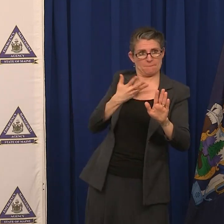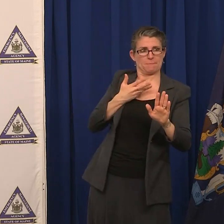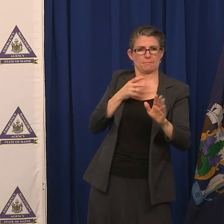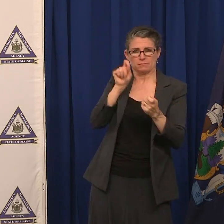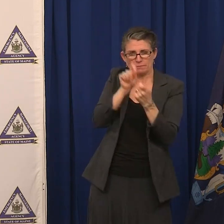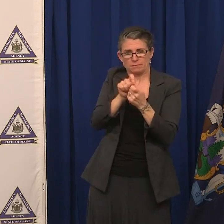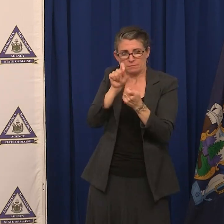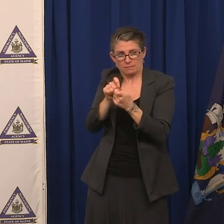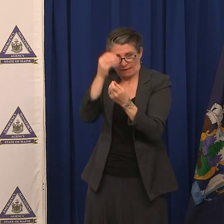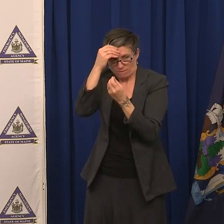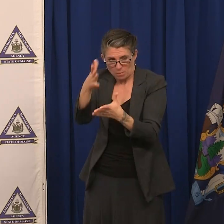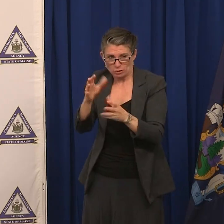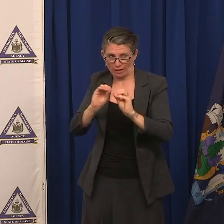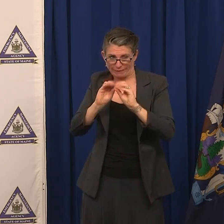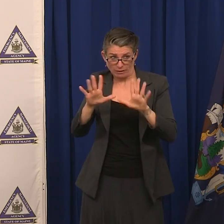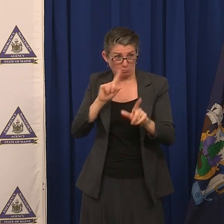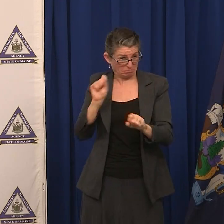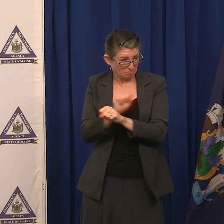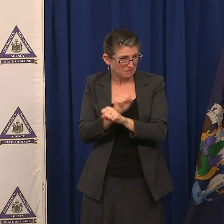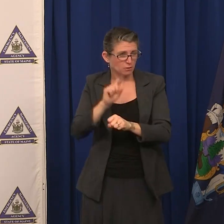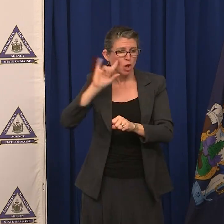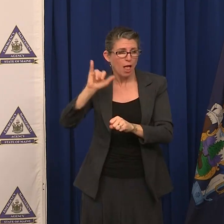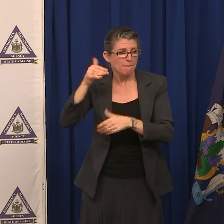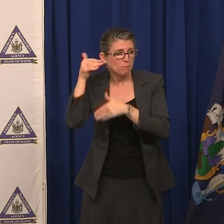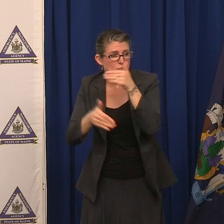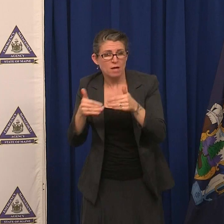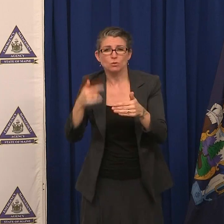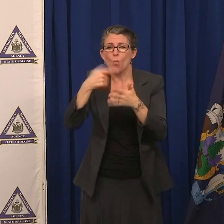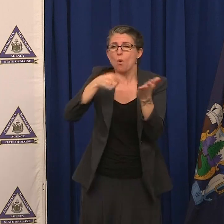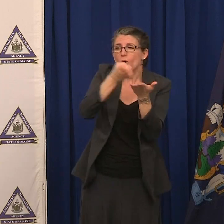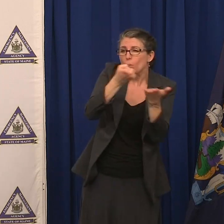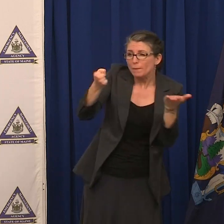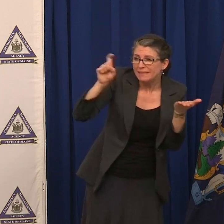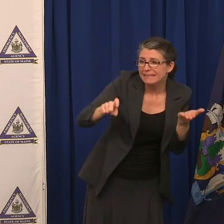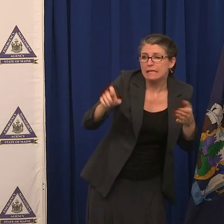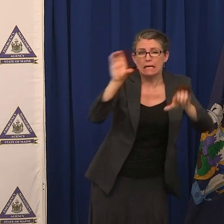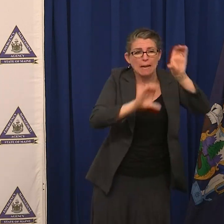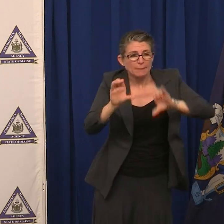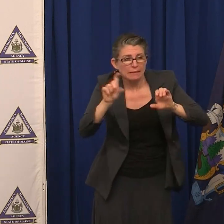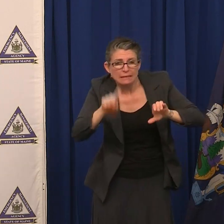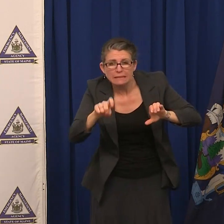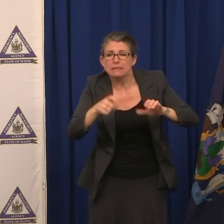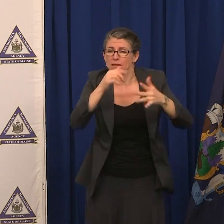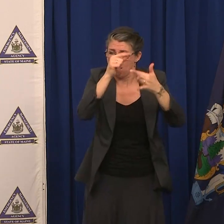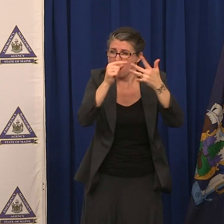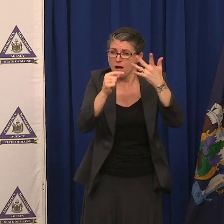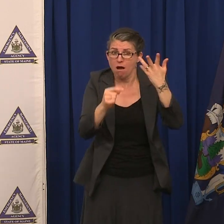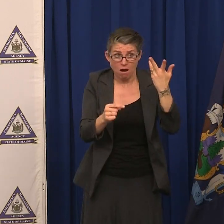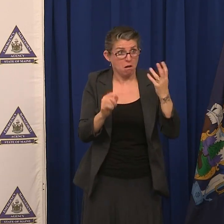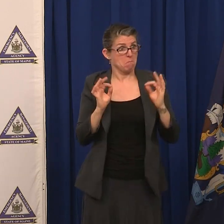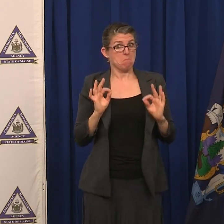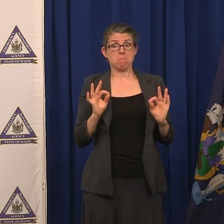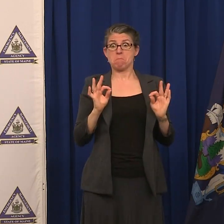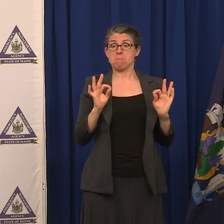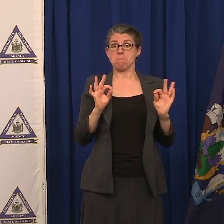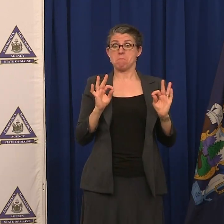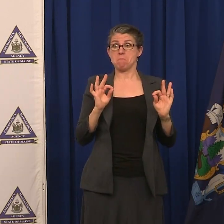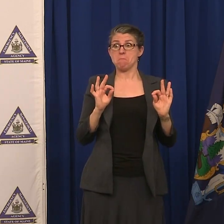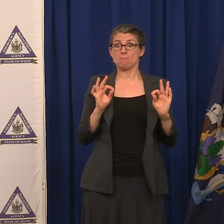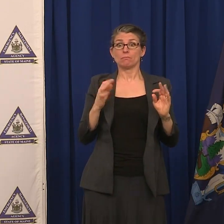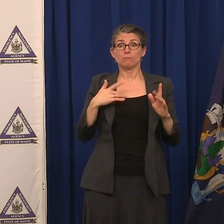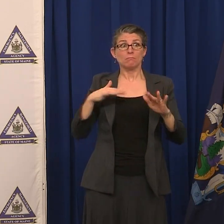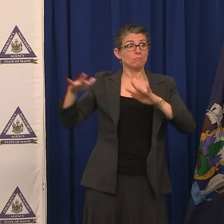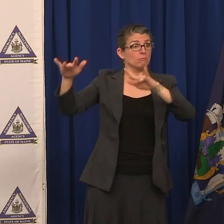this test fits in with another area that we've talked a lot about. Once I've got more answers, then I will be happy to. But